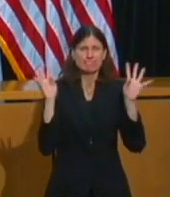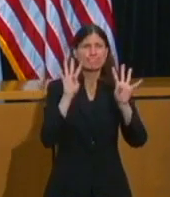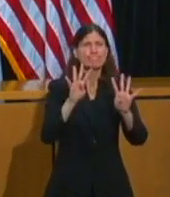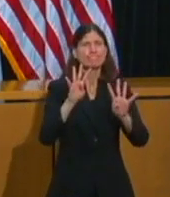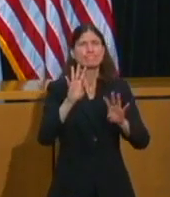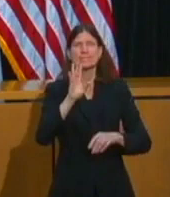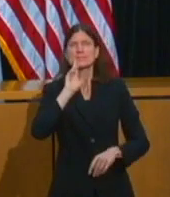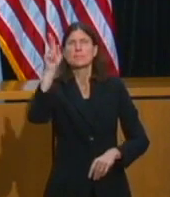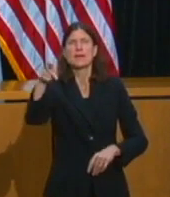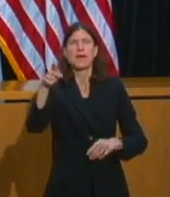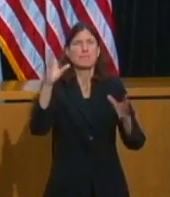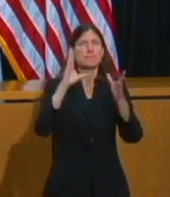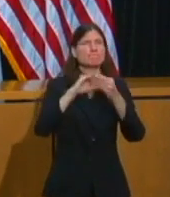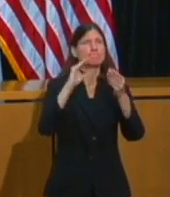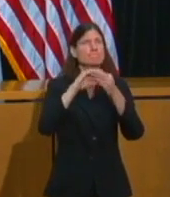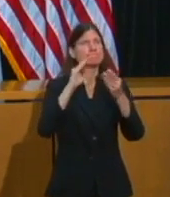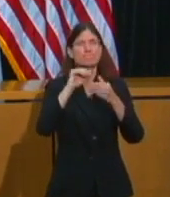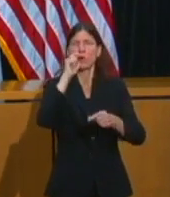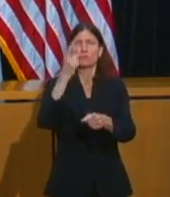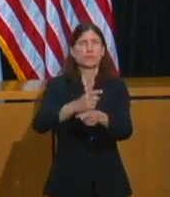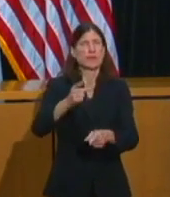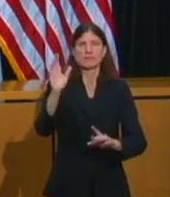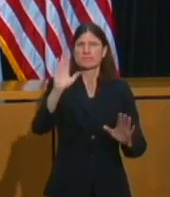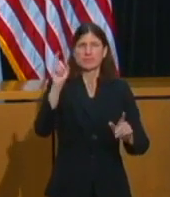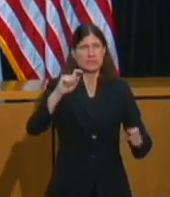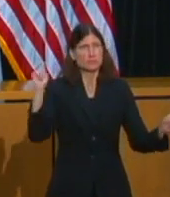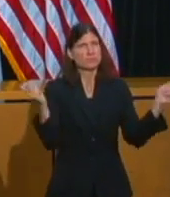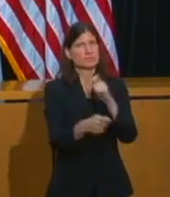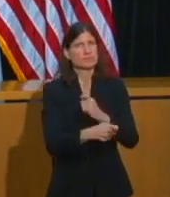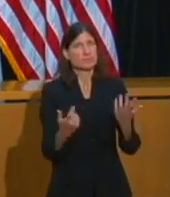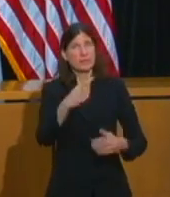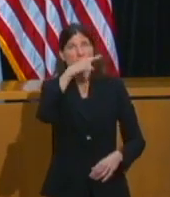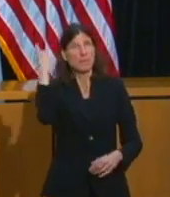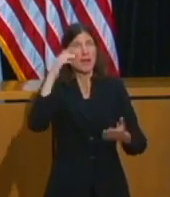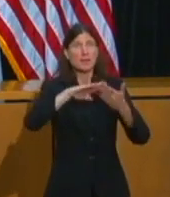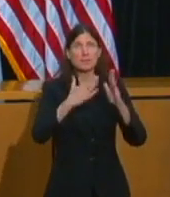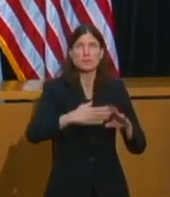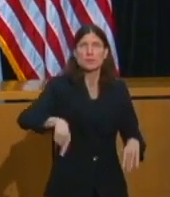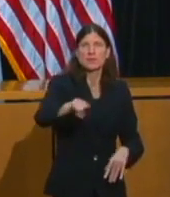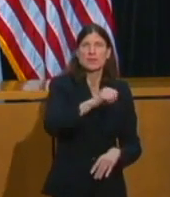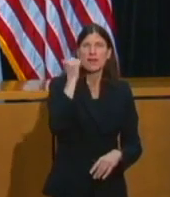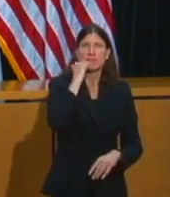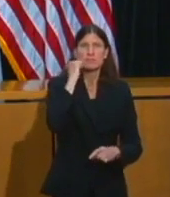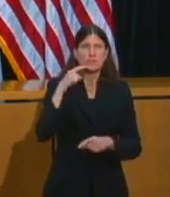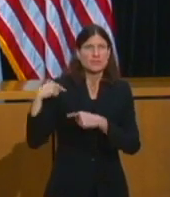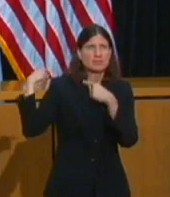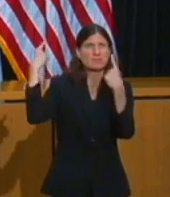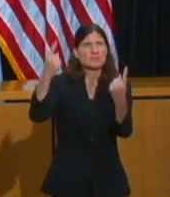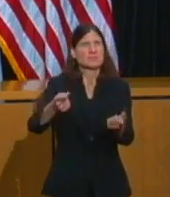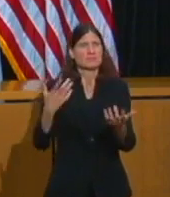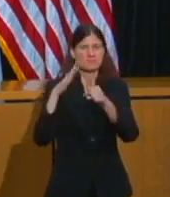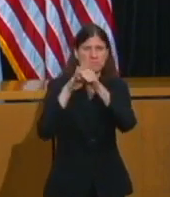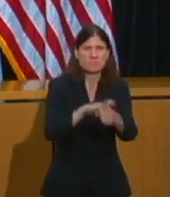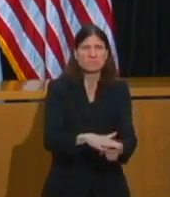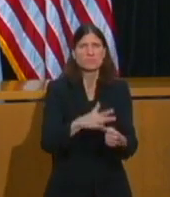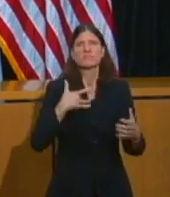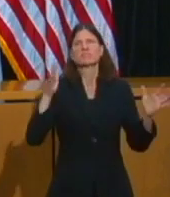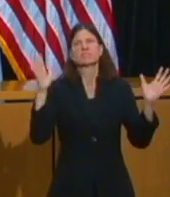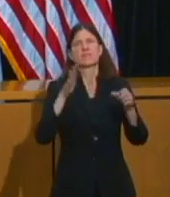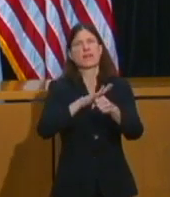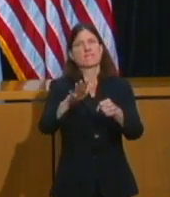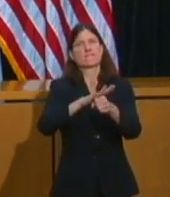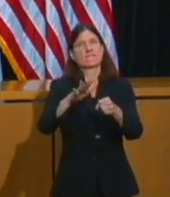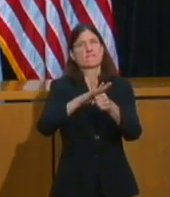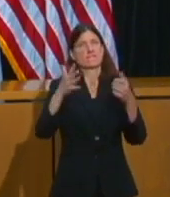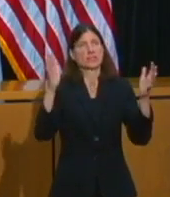and injustice that befalls the Black community every day across this country. The circumstances are incredibly